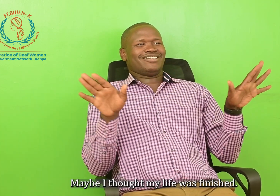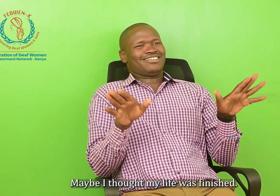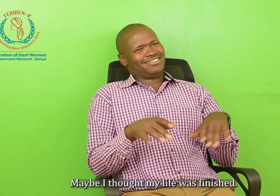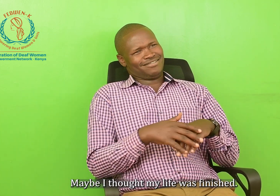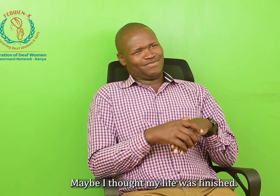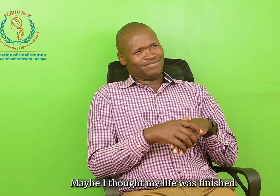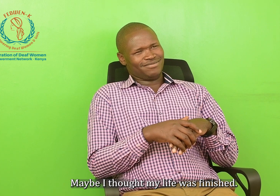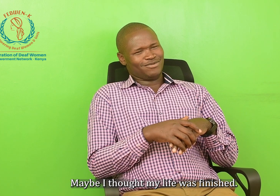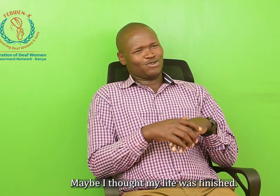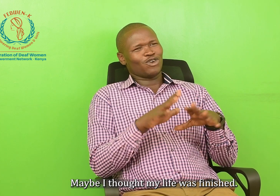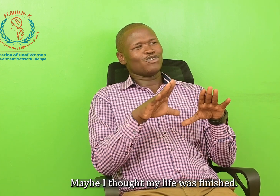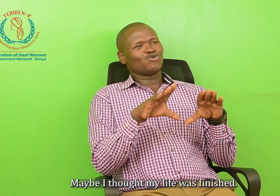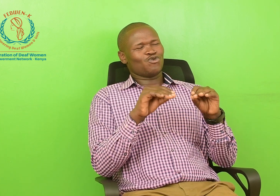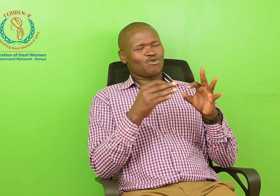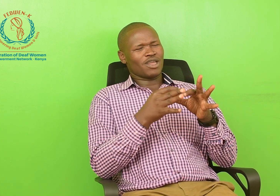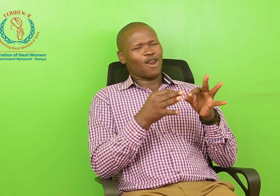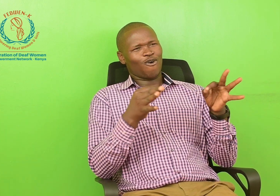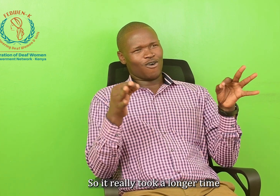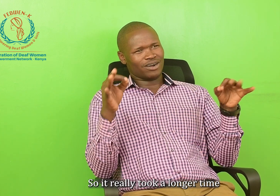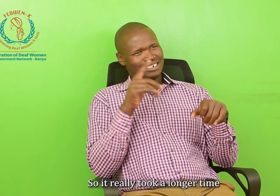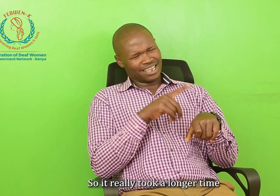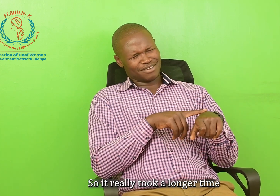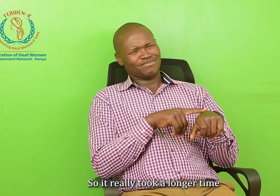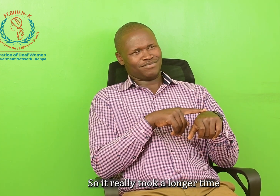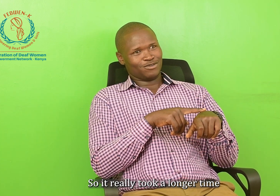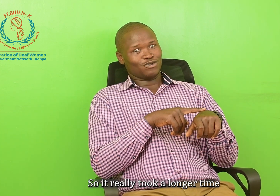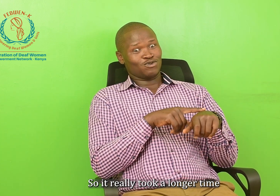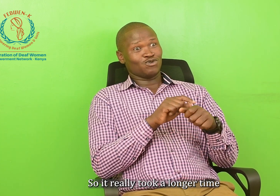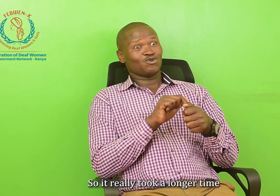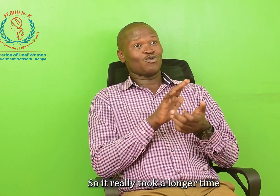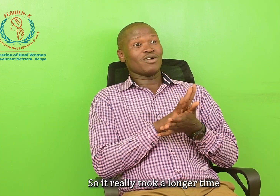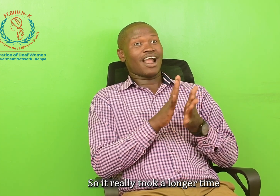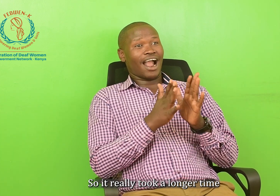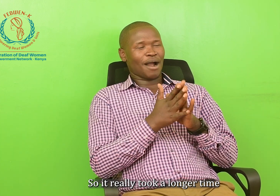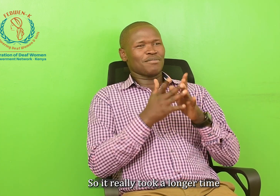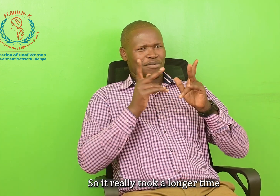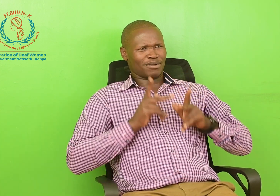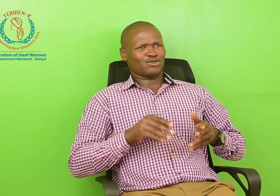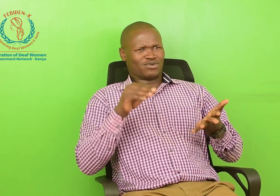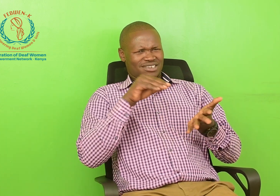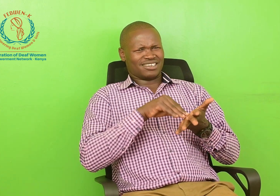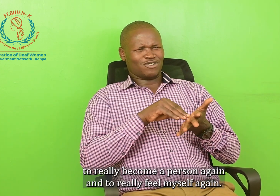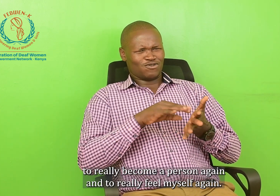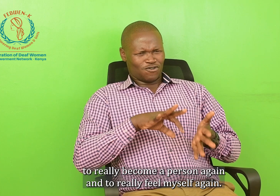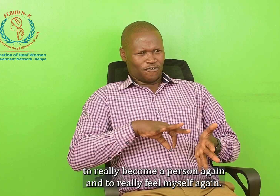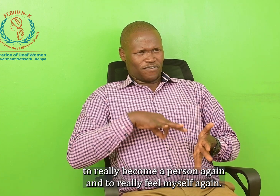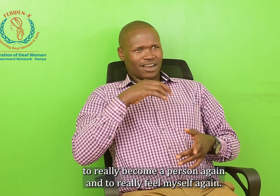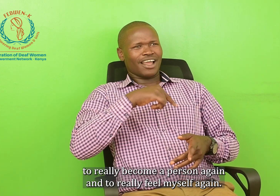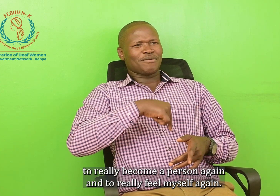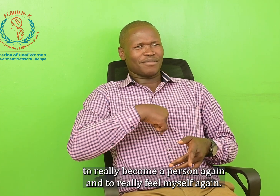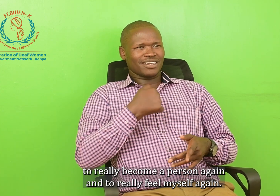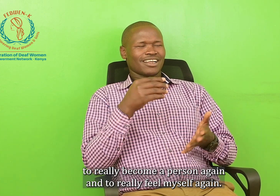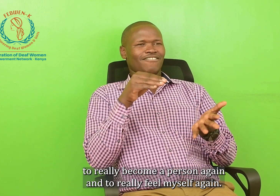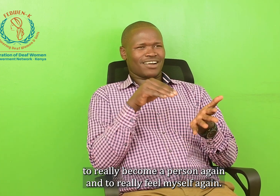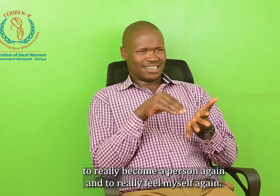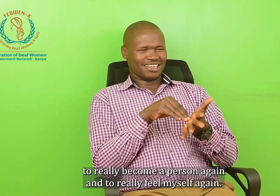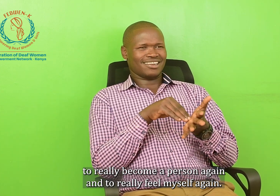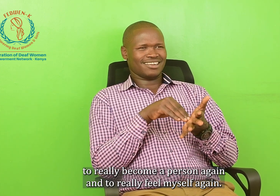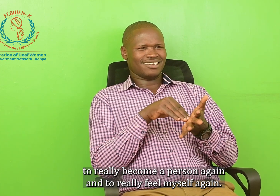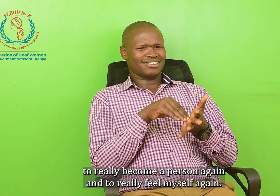I thought my life is finished. So it really took a longer time to really become a person again and to really feel